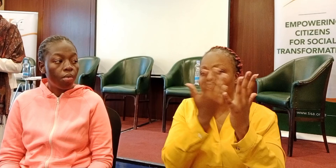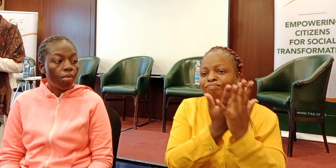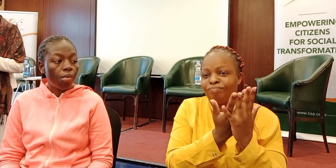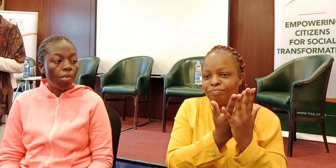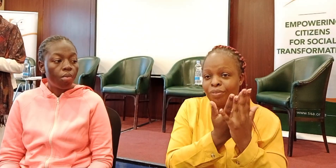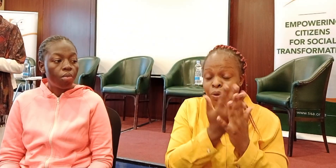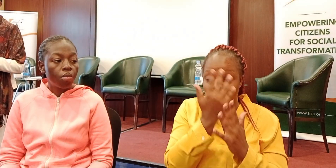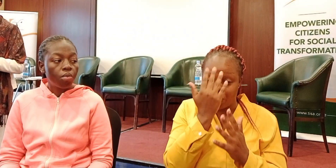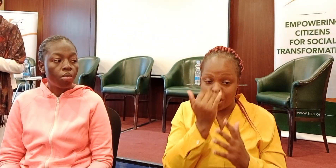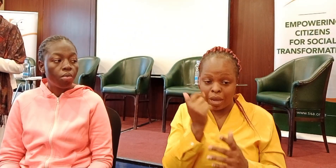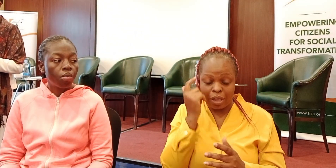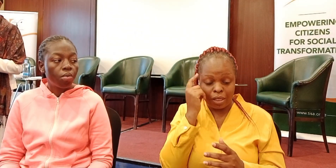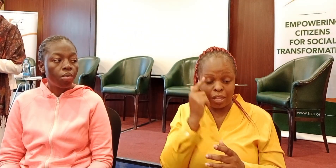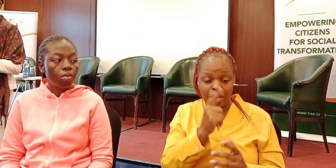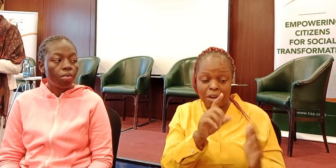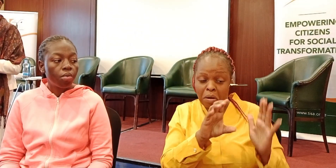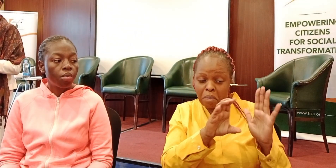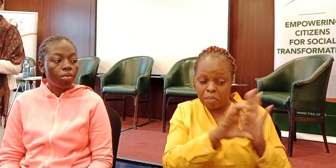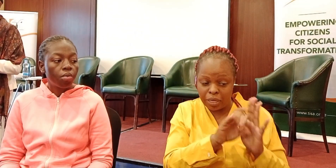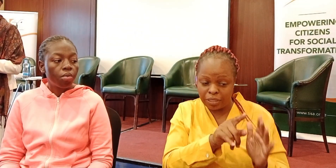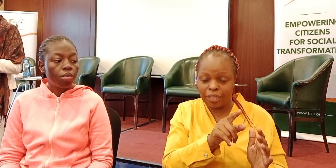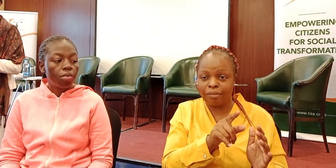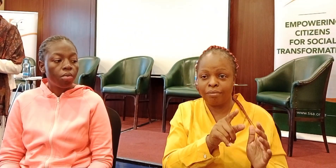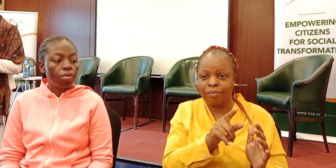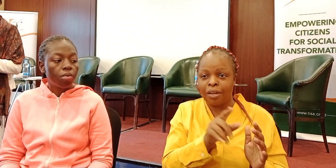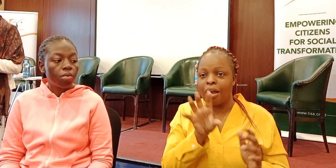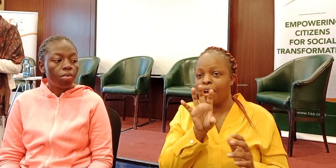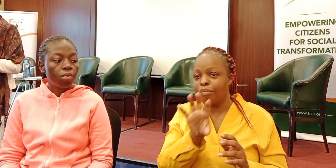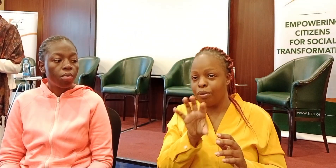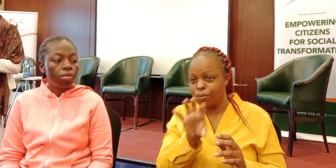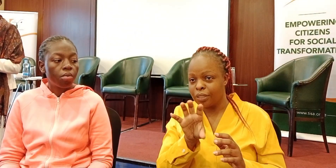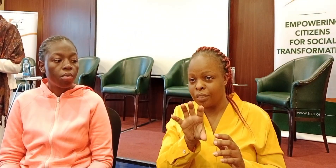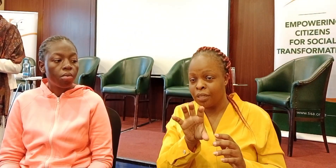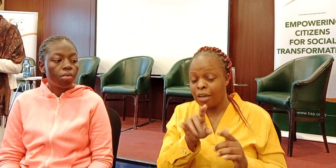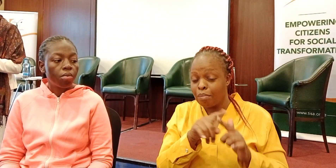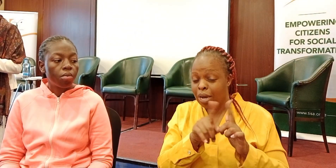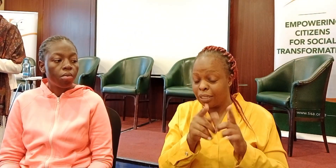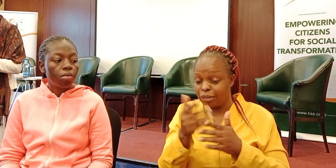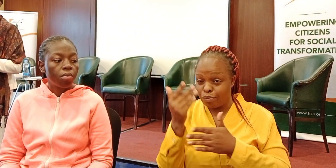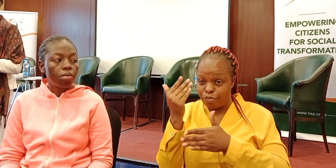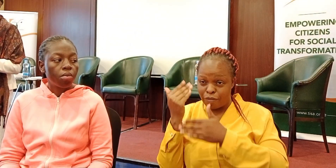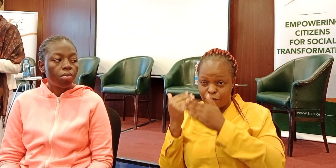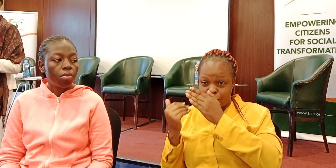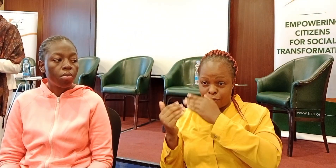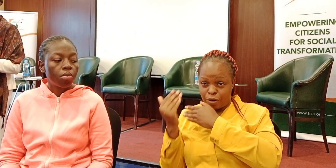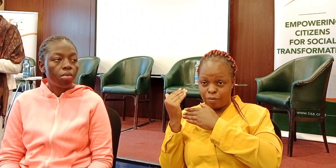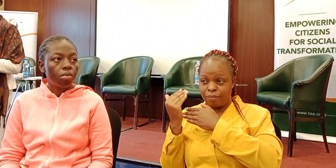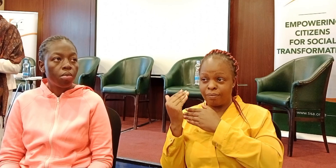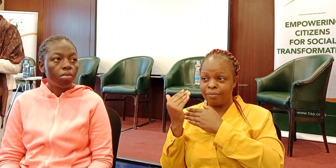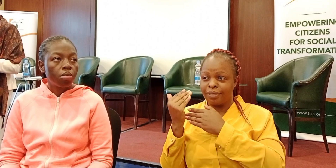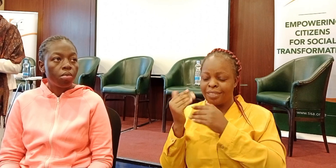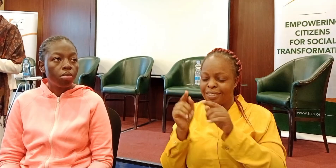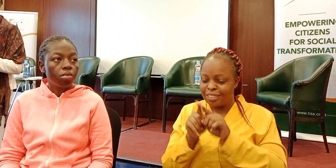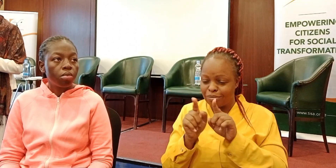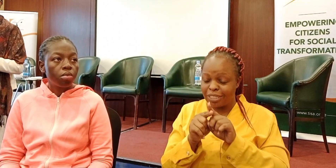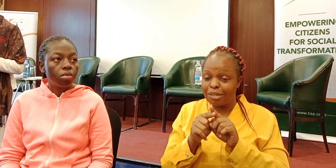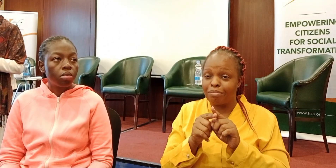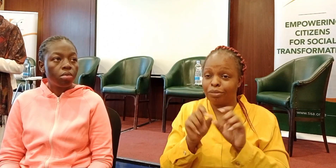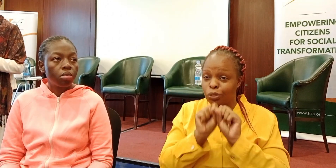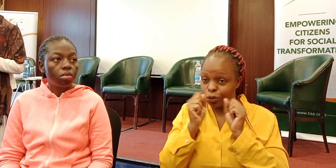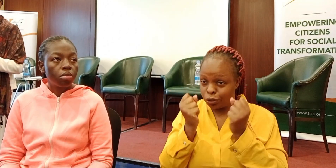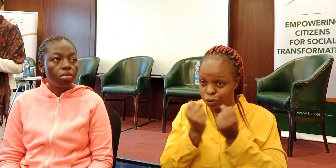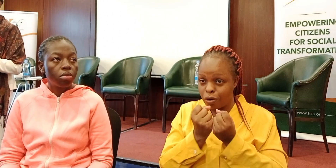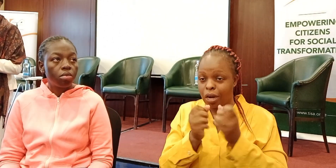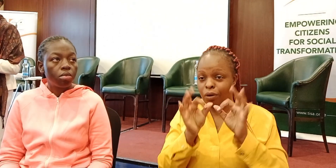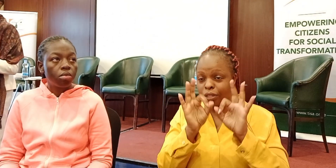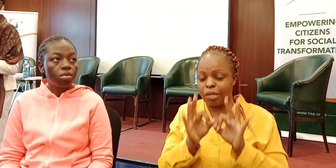what happened during the colonial era? Was there social accountability? Was there social accountability?